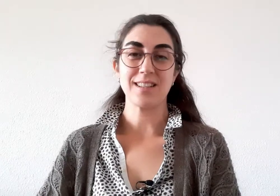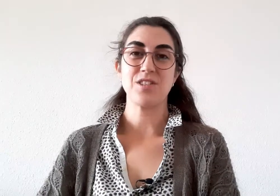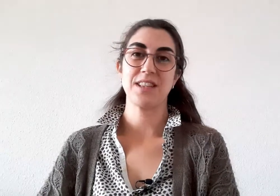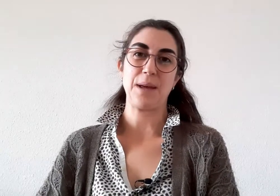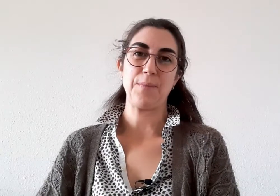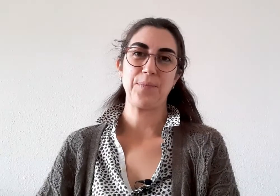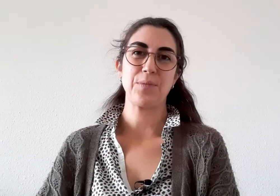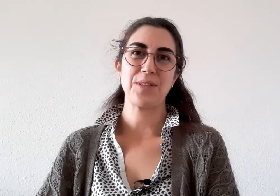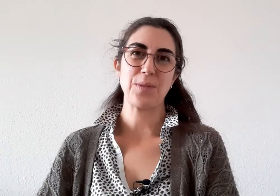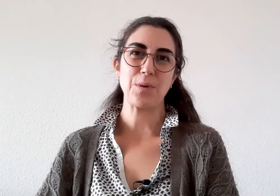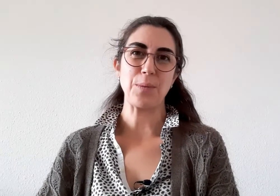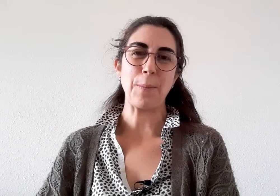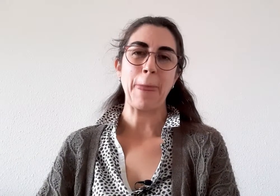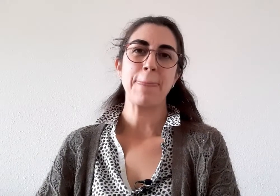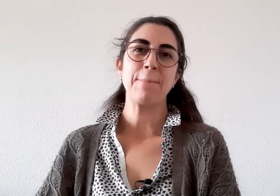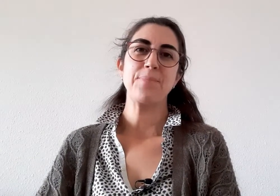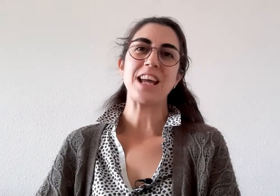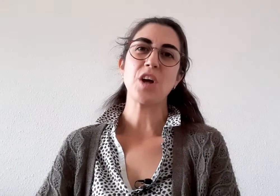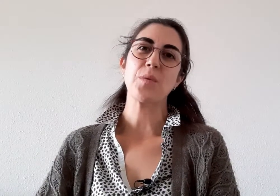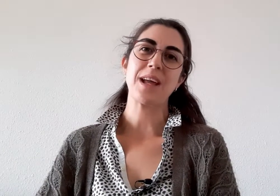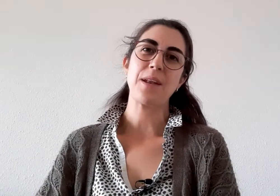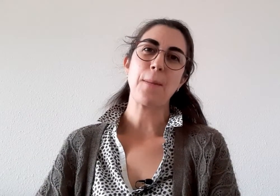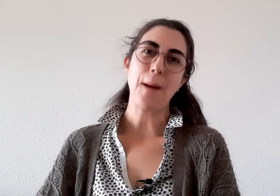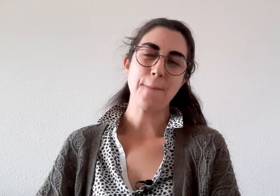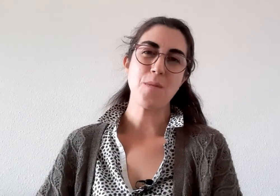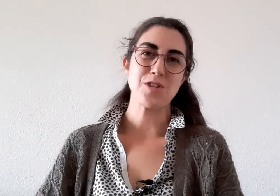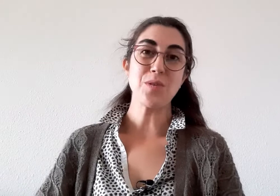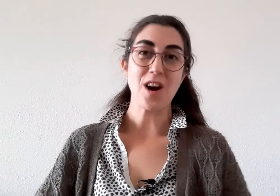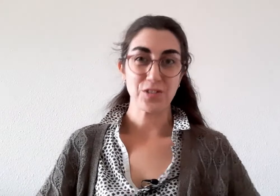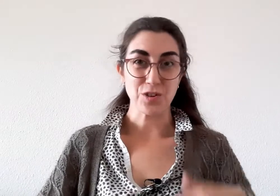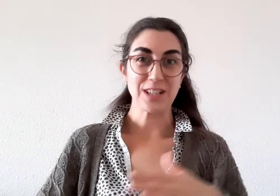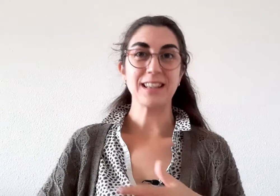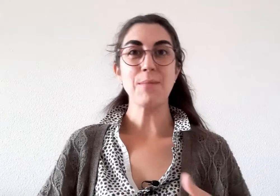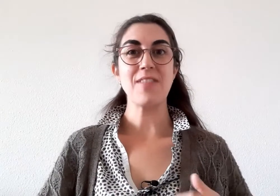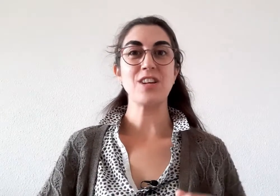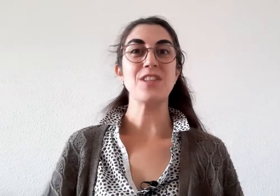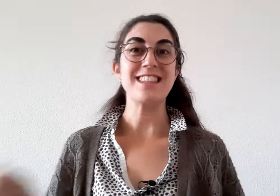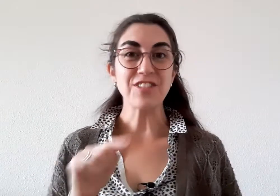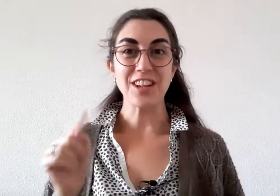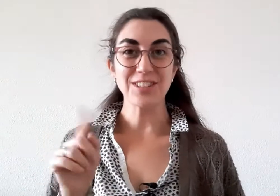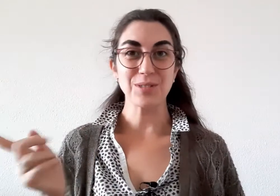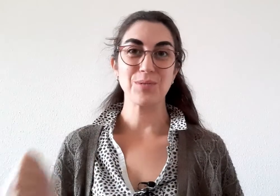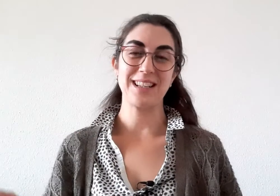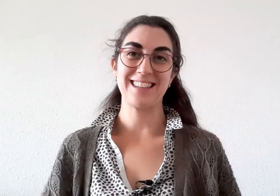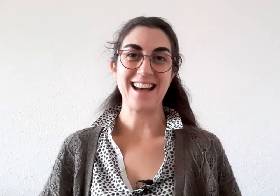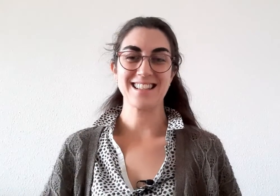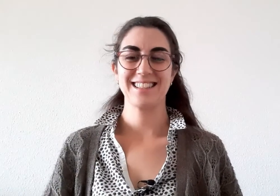touching them within the womb. They know when you are stroking them, and they know the difference when it's dad. Isn't